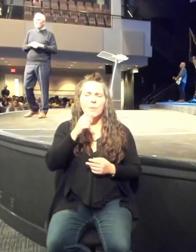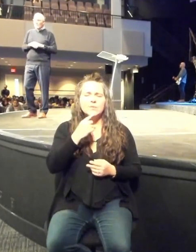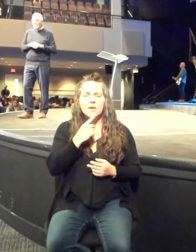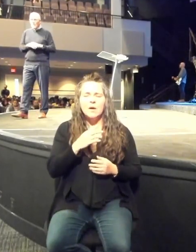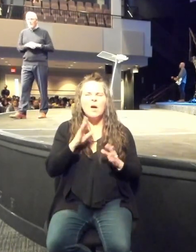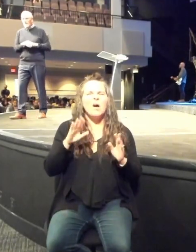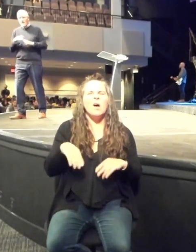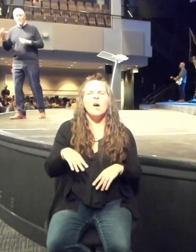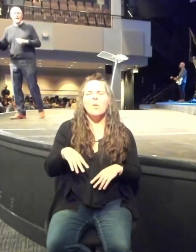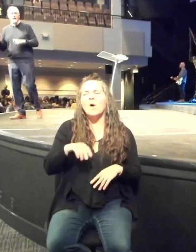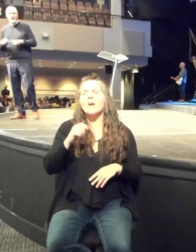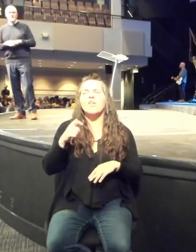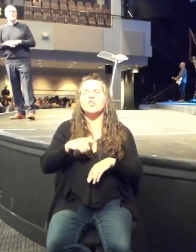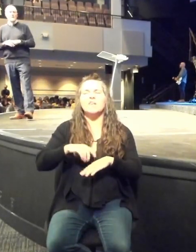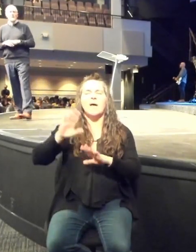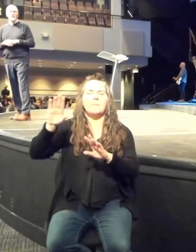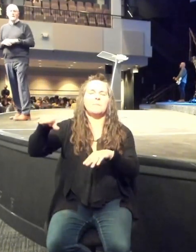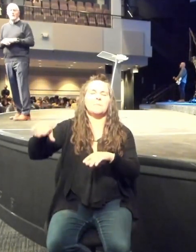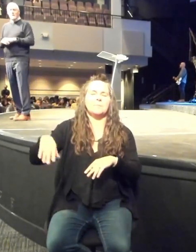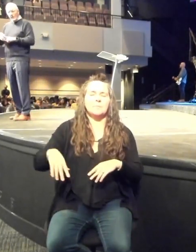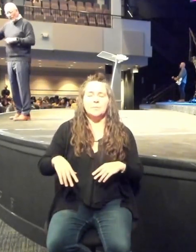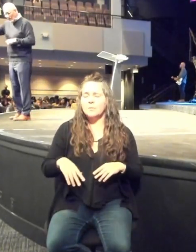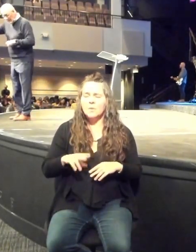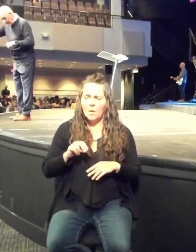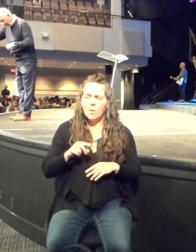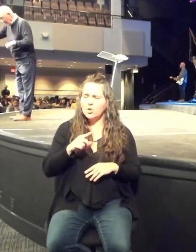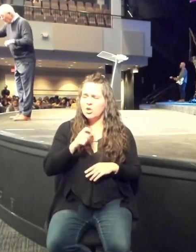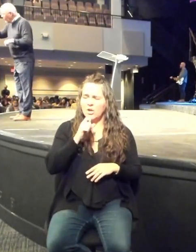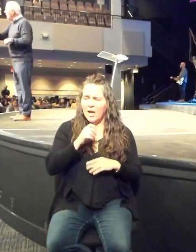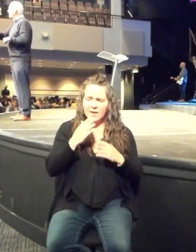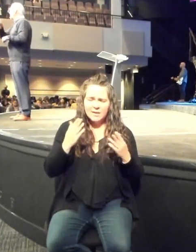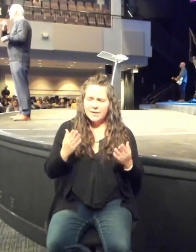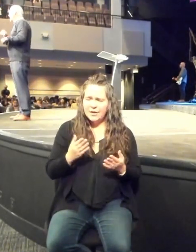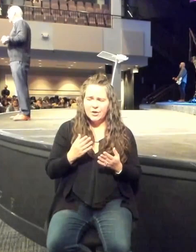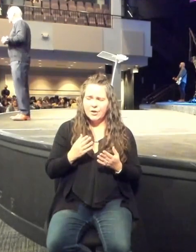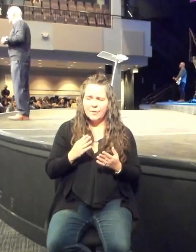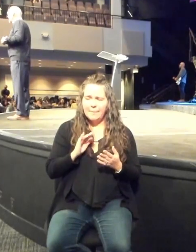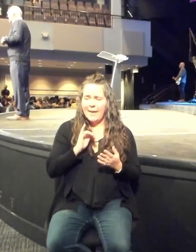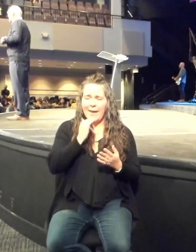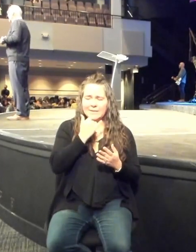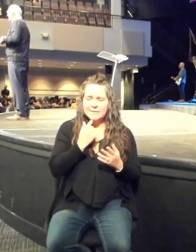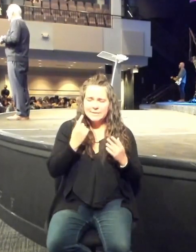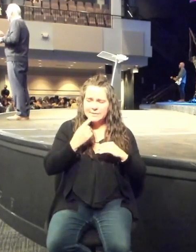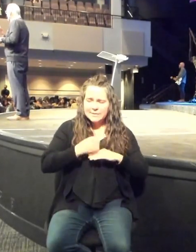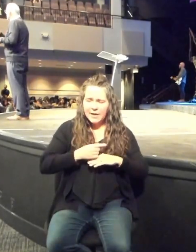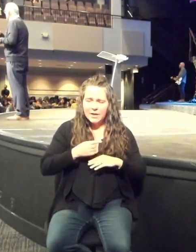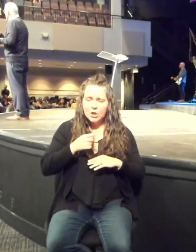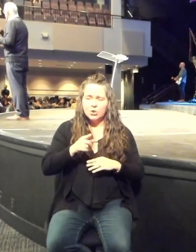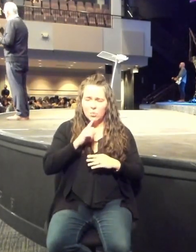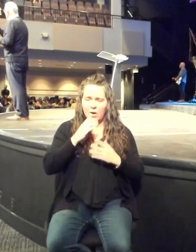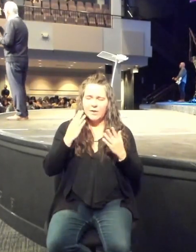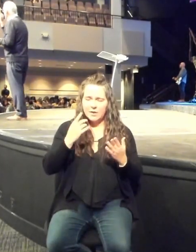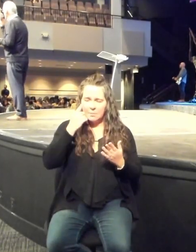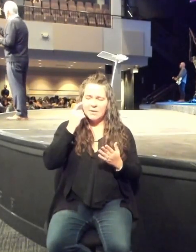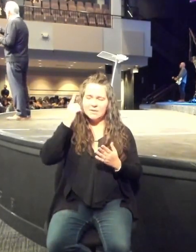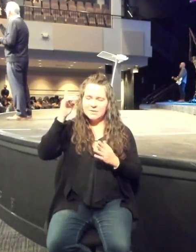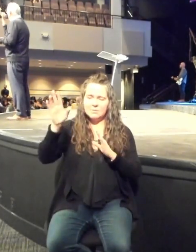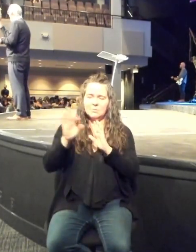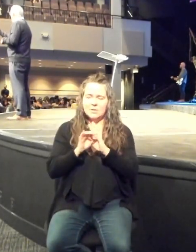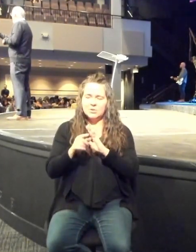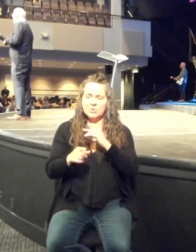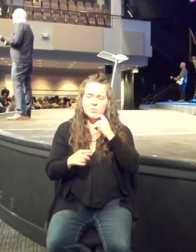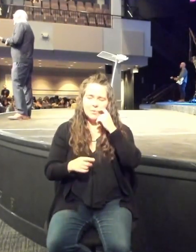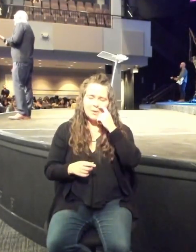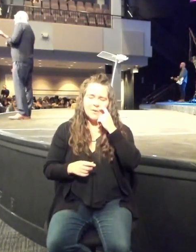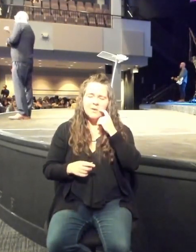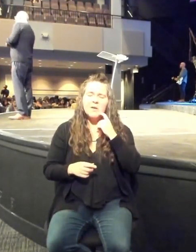This is your moment. You're not here by accident today. You're here on divine appointment today. And Jesus is knocking on the door of your